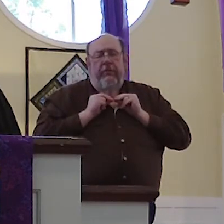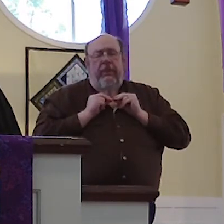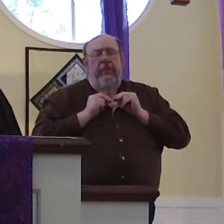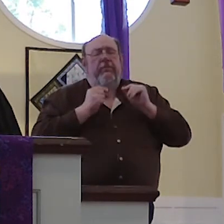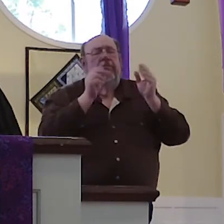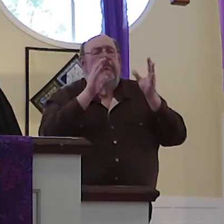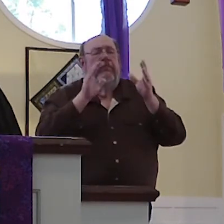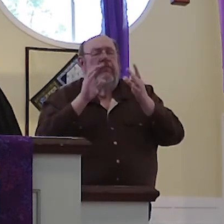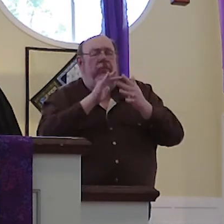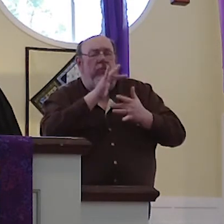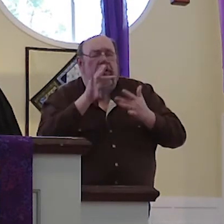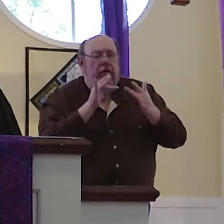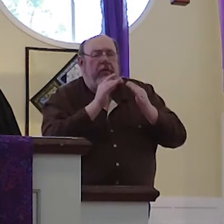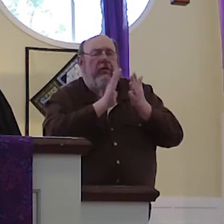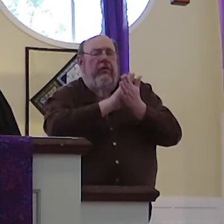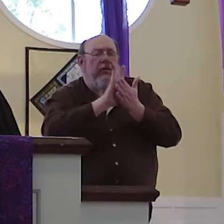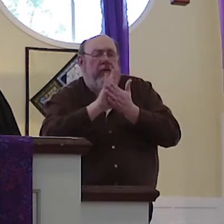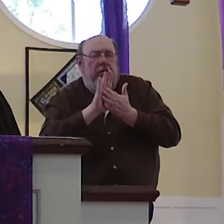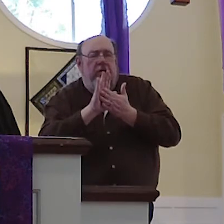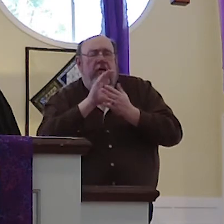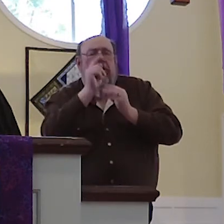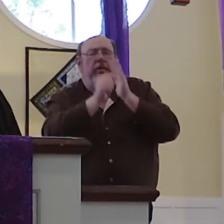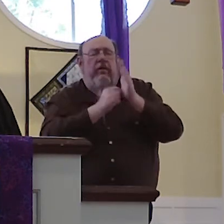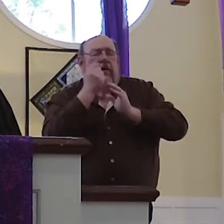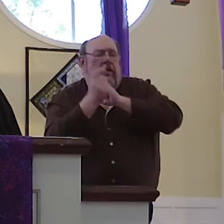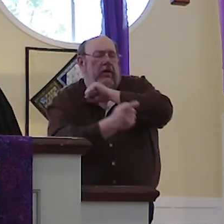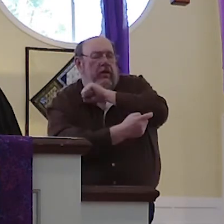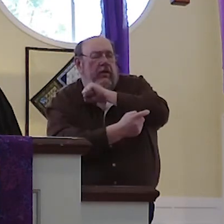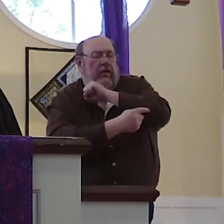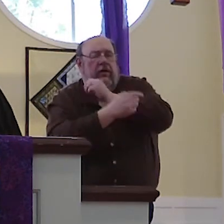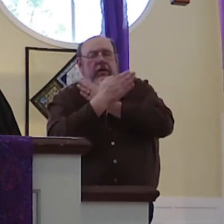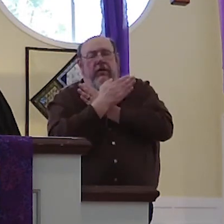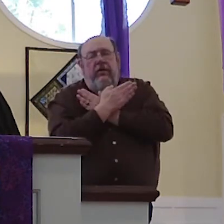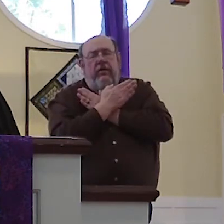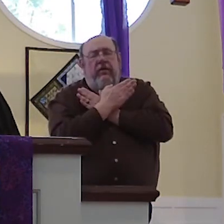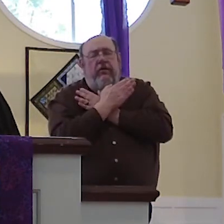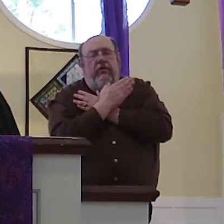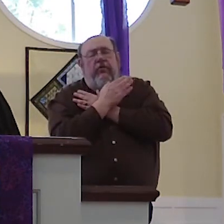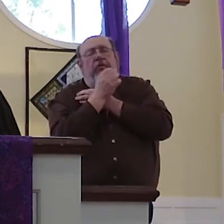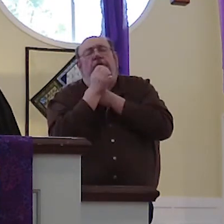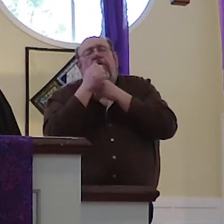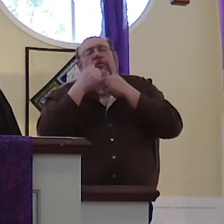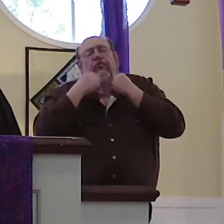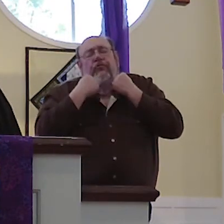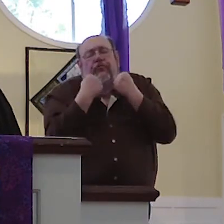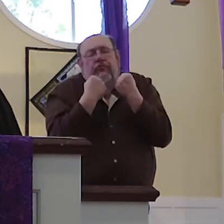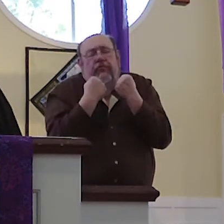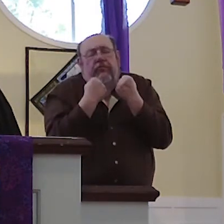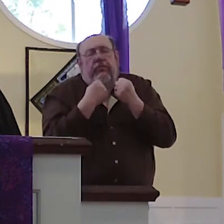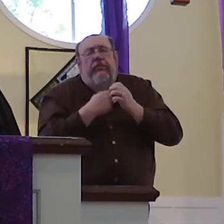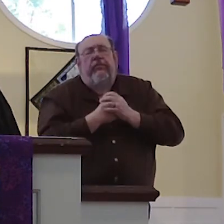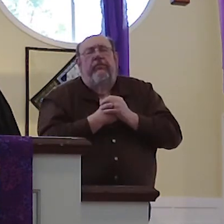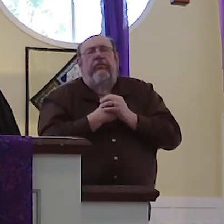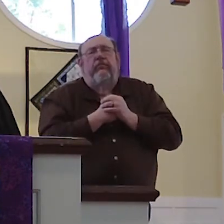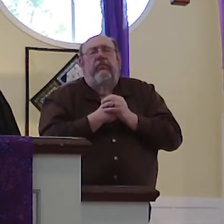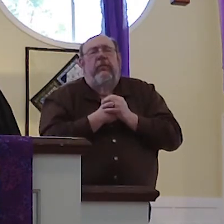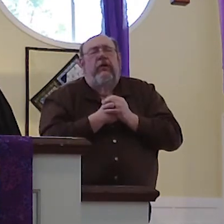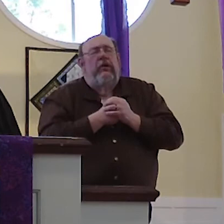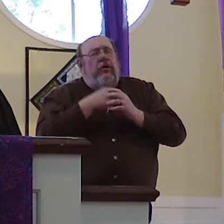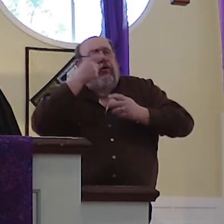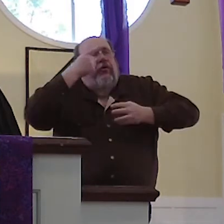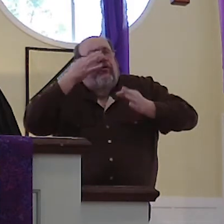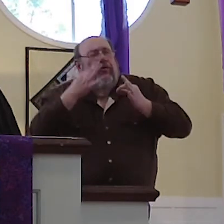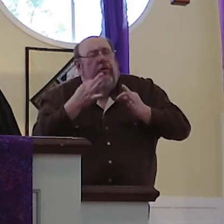us. In times of temptation and rest, strengthen us. From trials too great